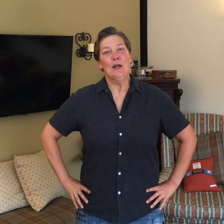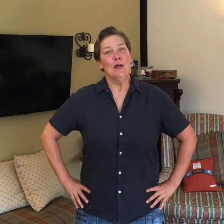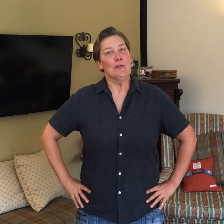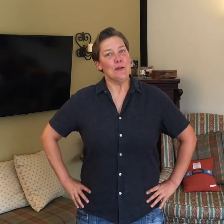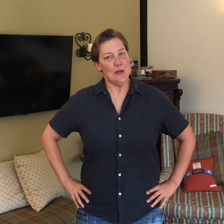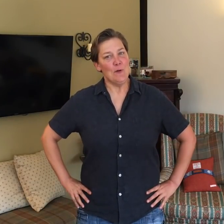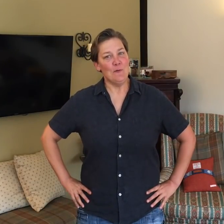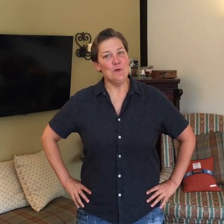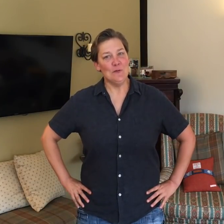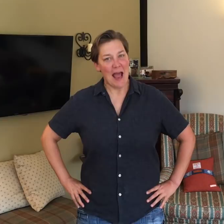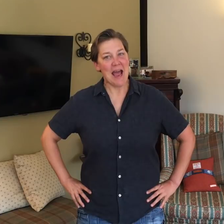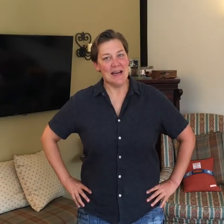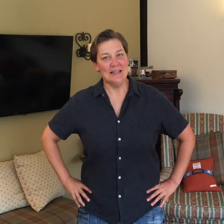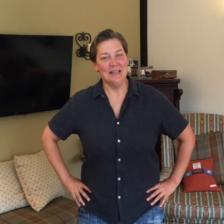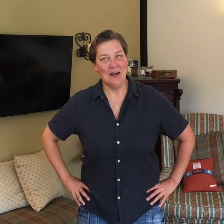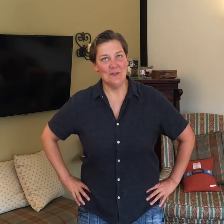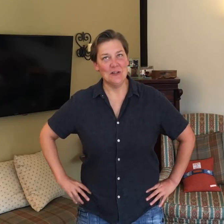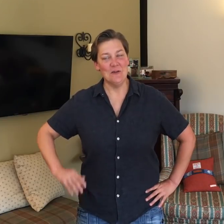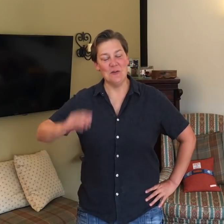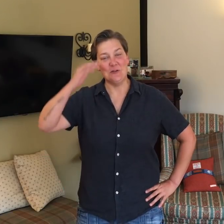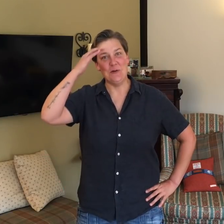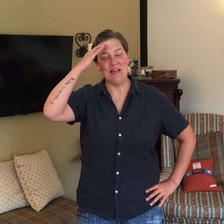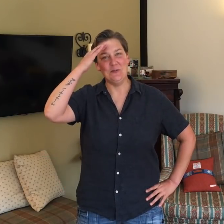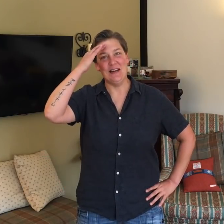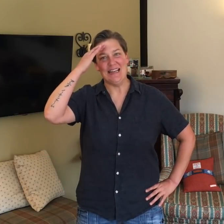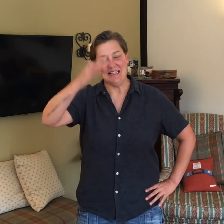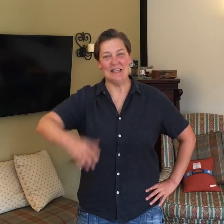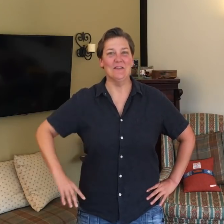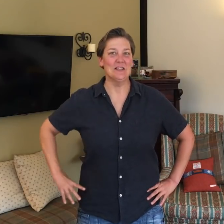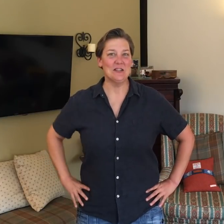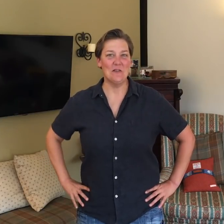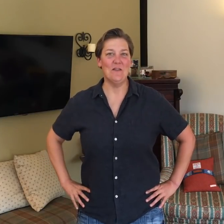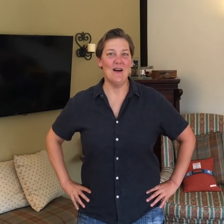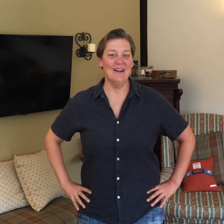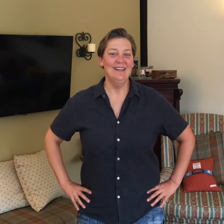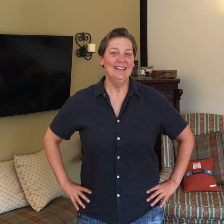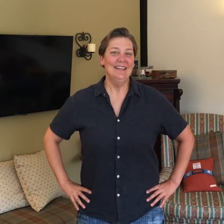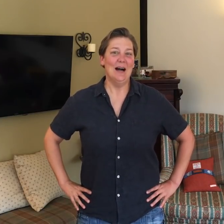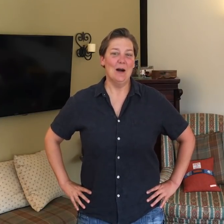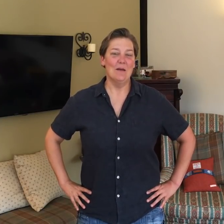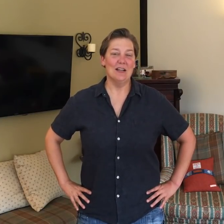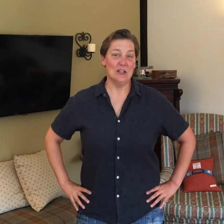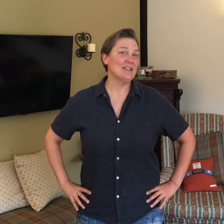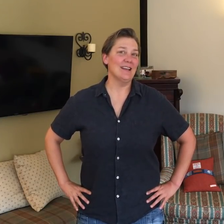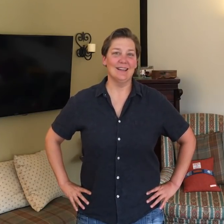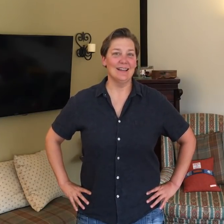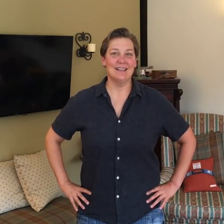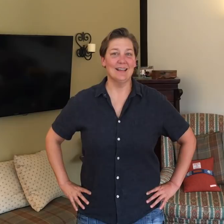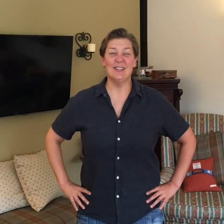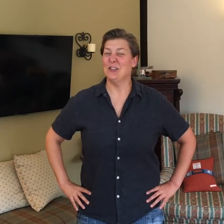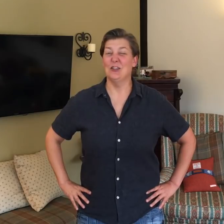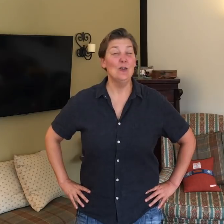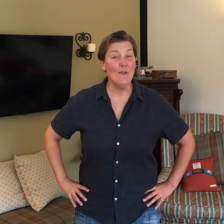the year we've all had, after what 2020 has given us so far, I just think that it's going to touch a lot of